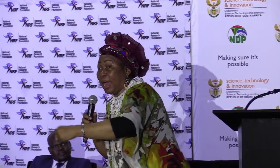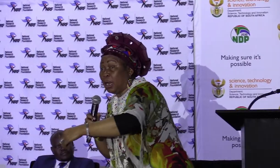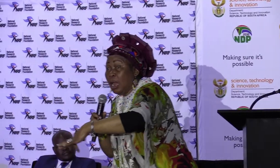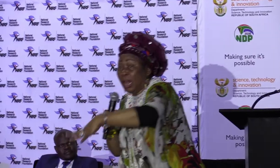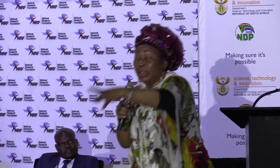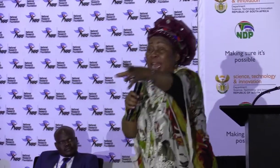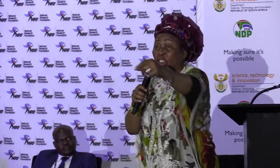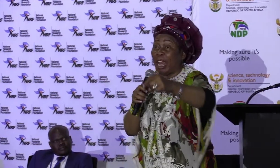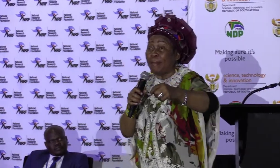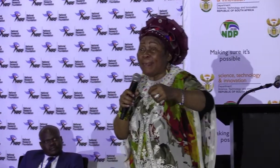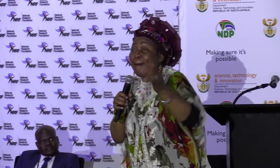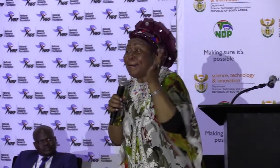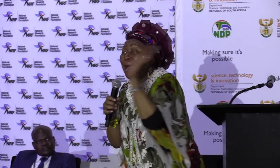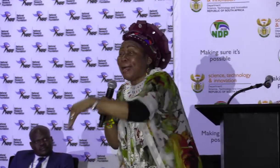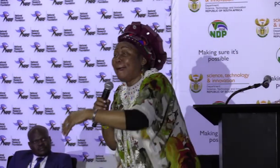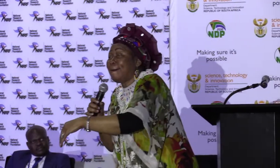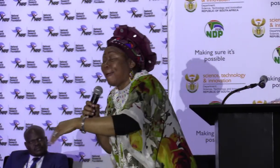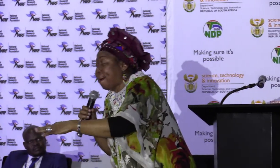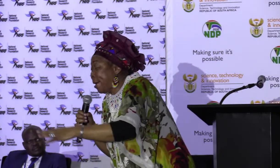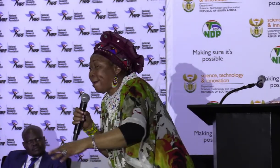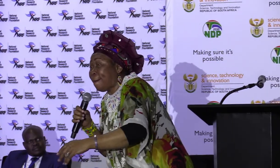next old man and the next grandmother,